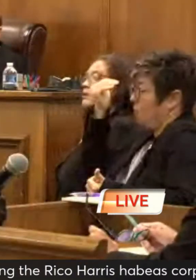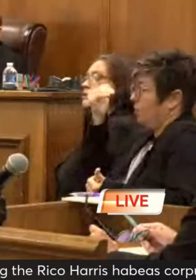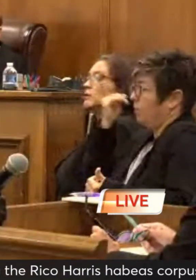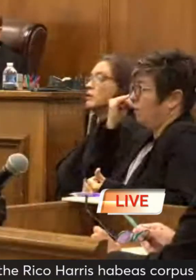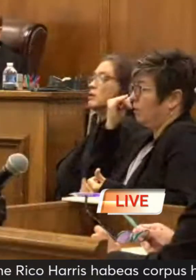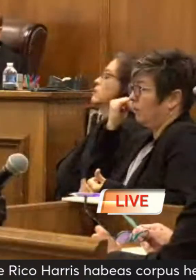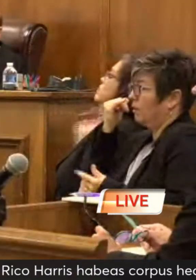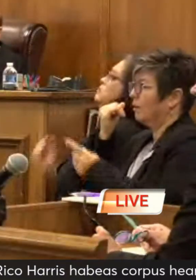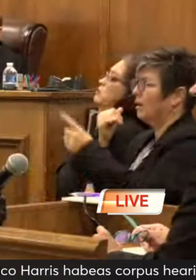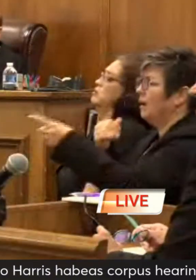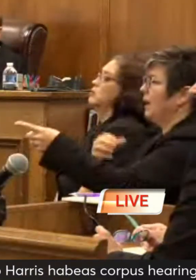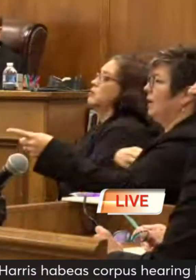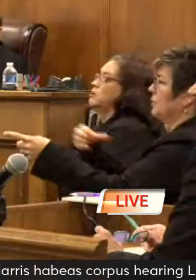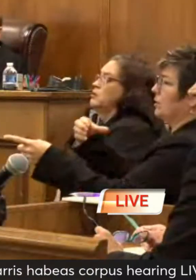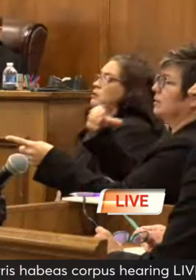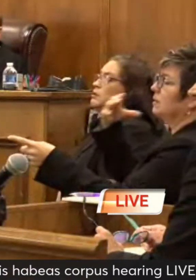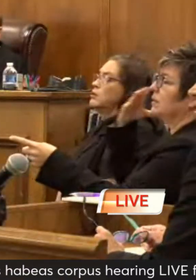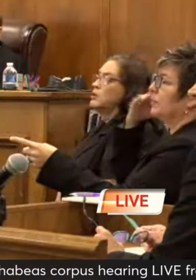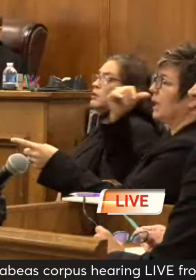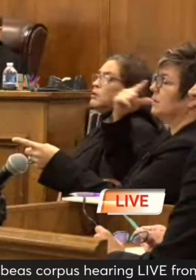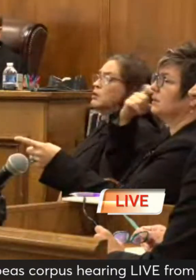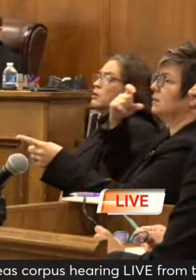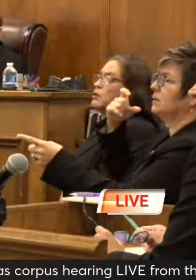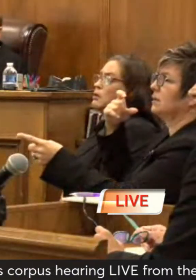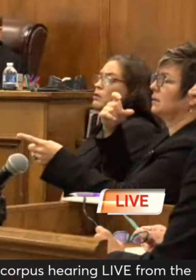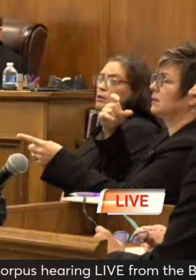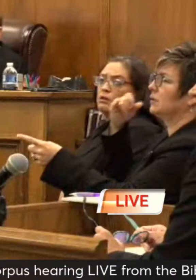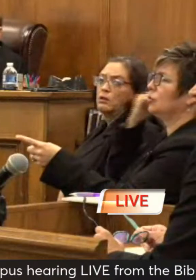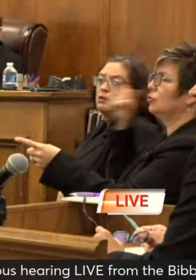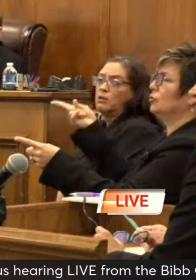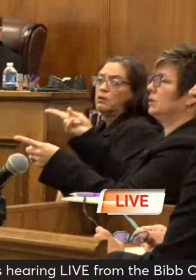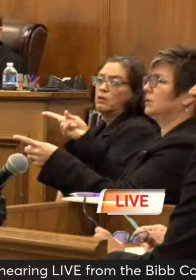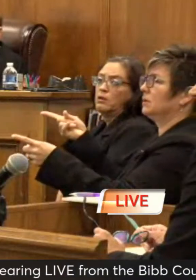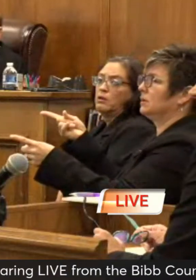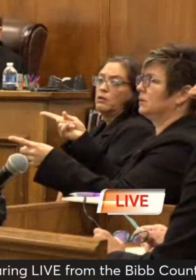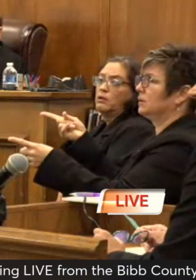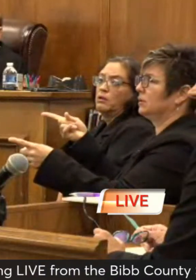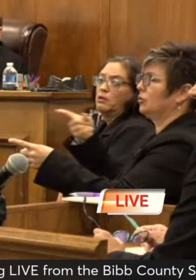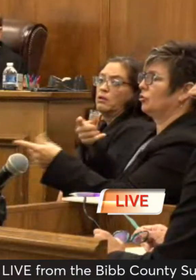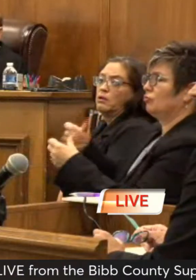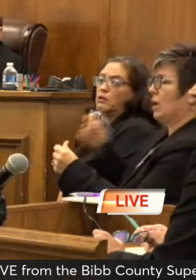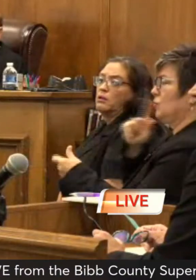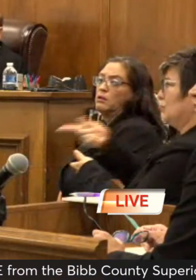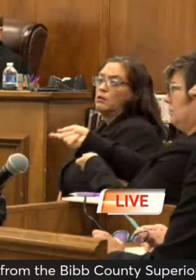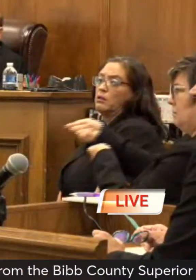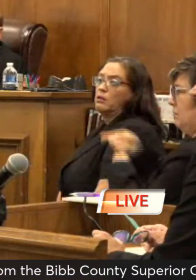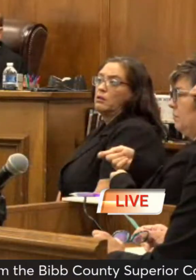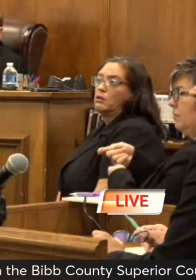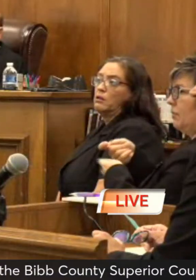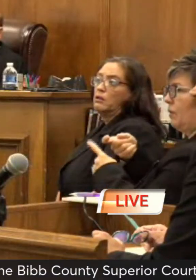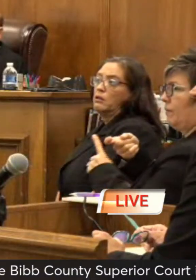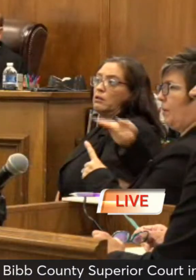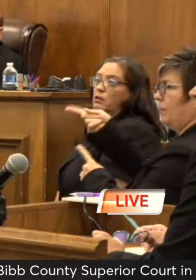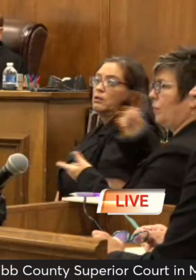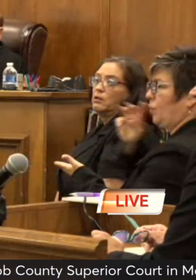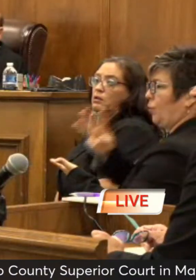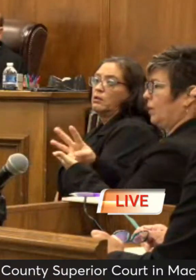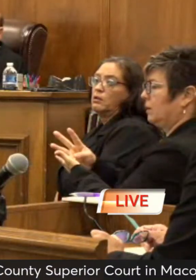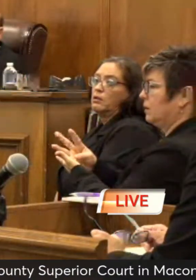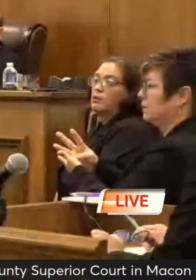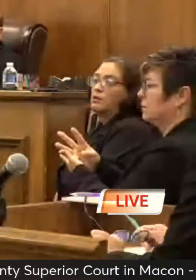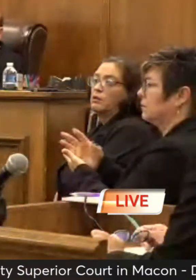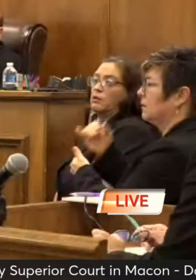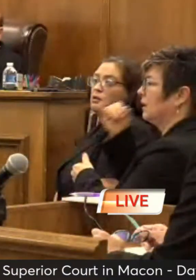object to the extent that she would attempt, or counsel would attempt to elicit through her whether petitioner